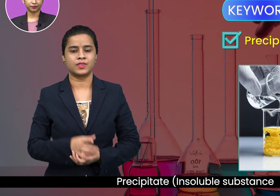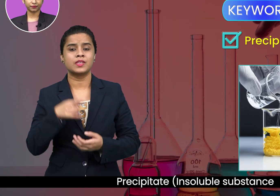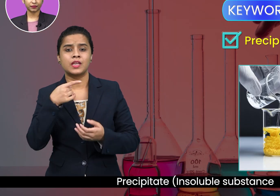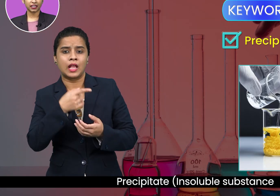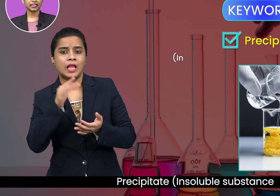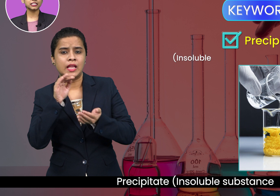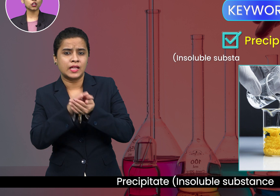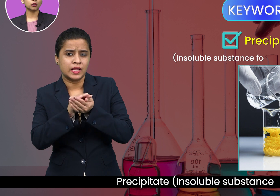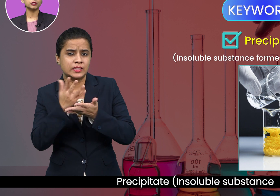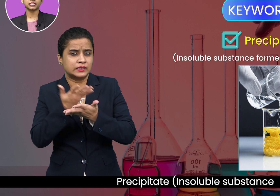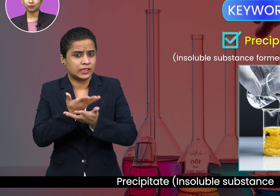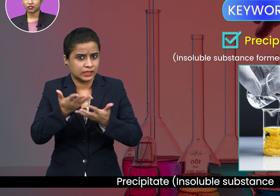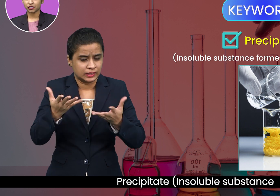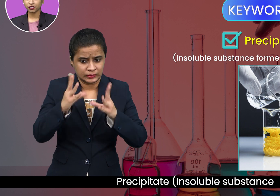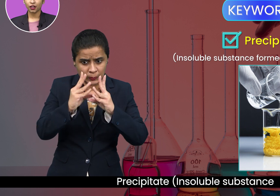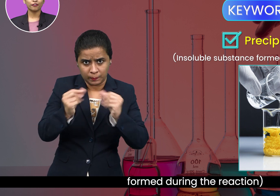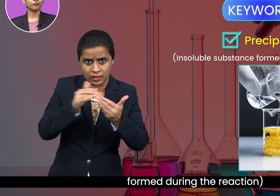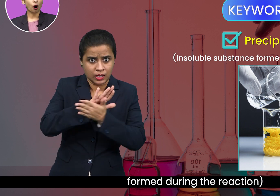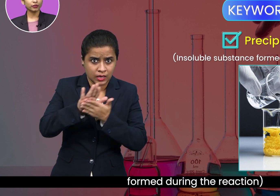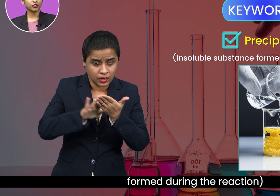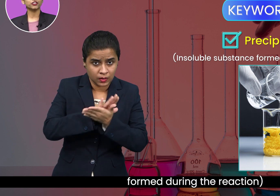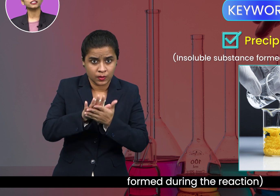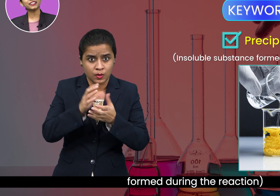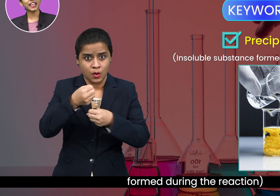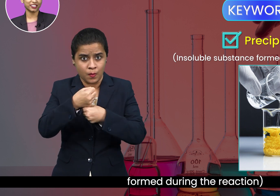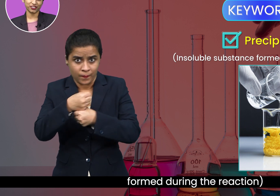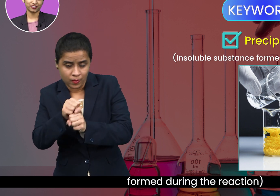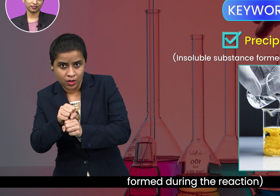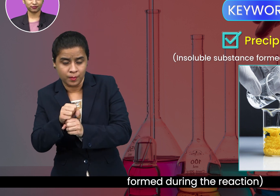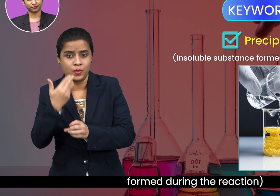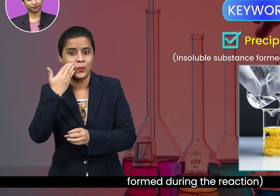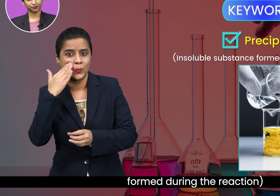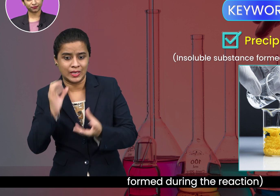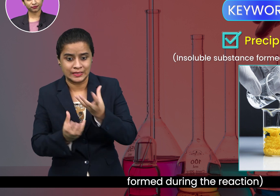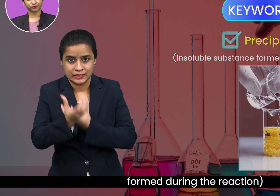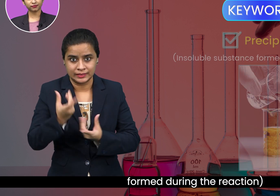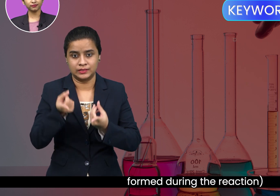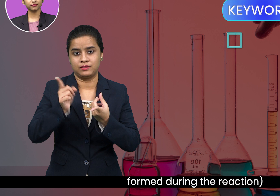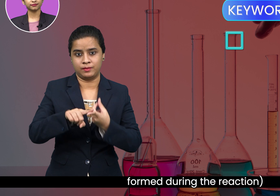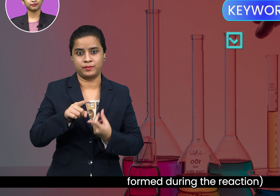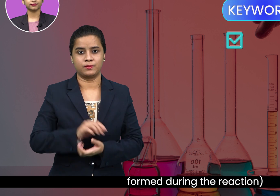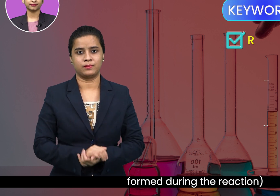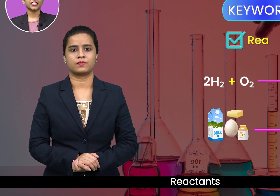Precipitate, insoluble substance formed during the reaction.